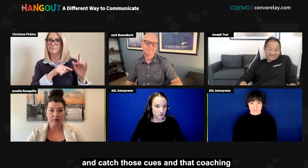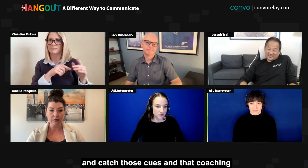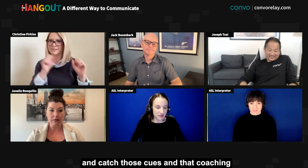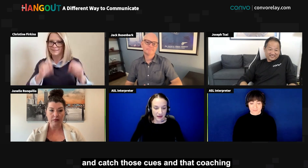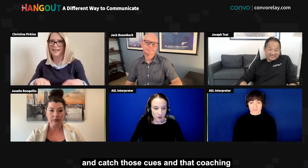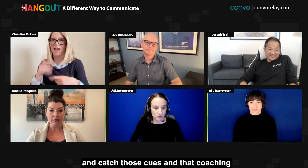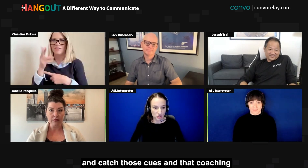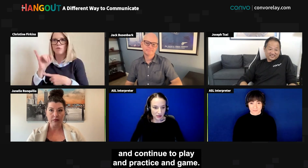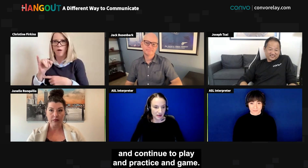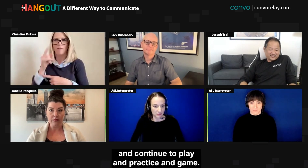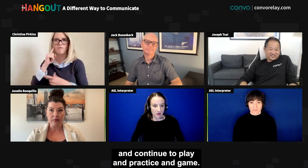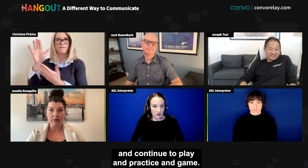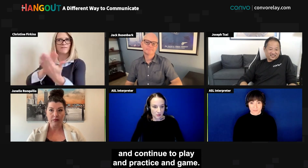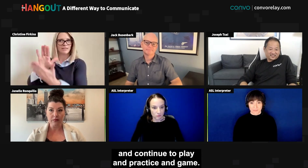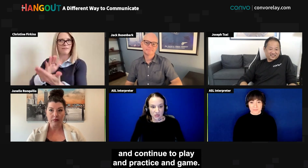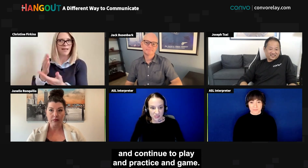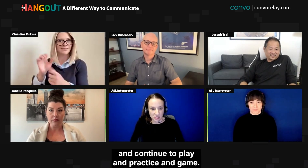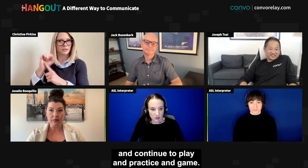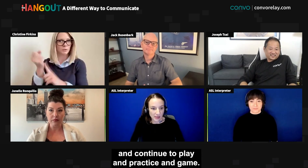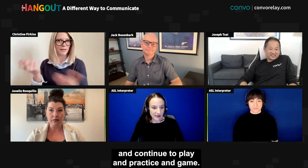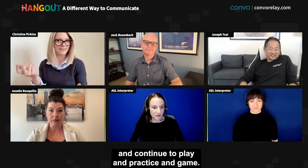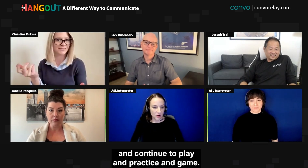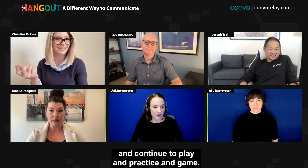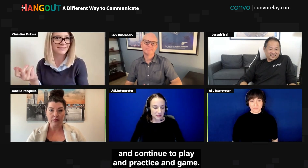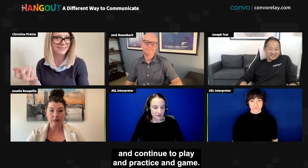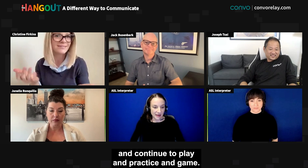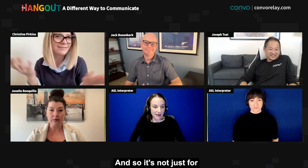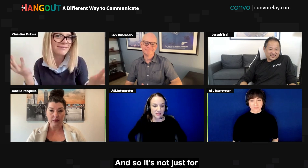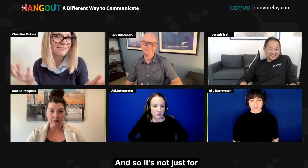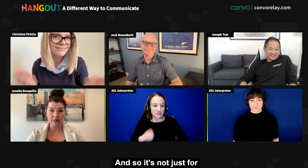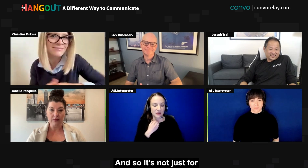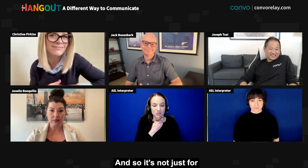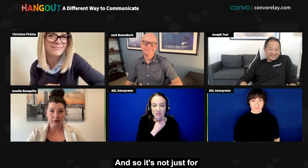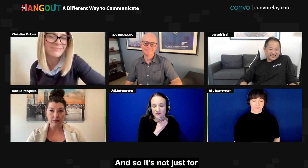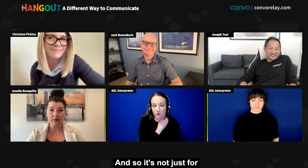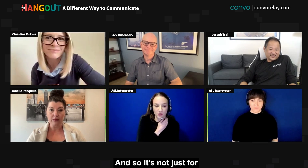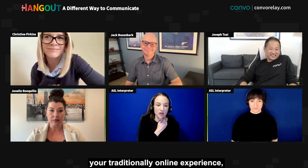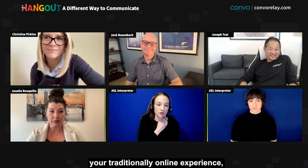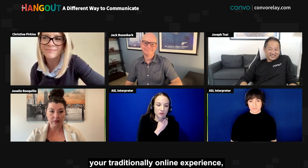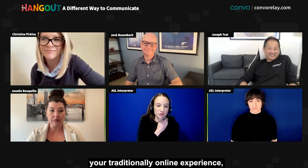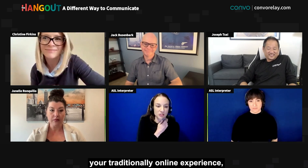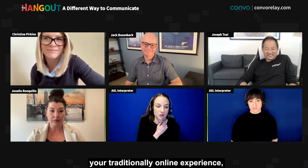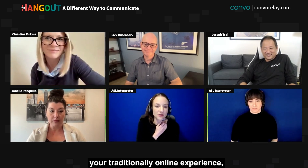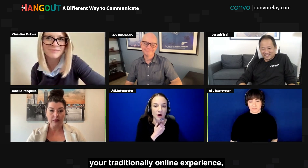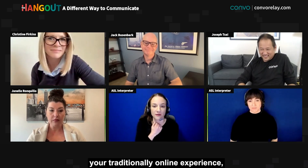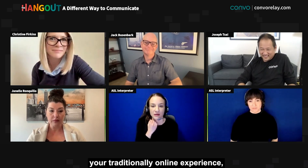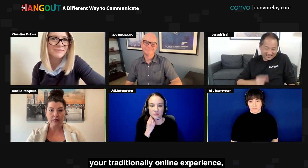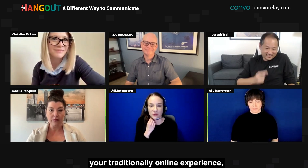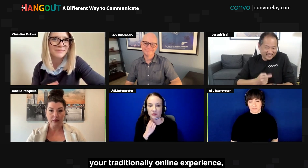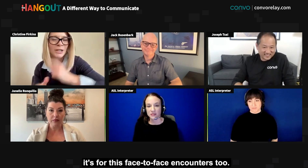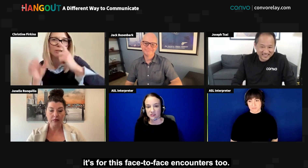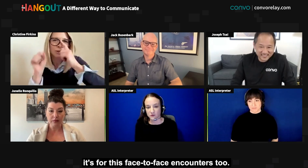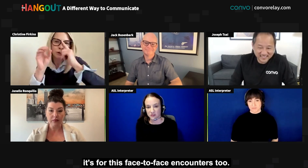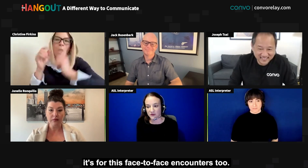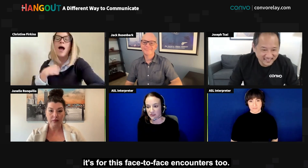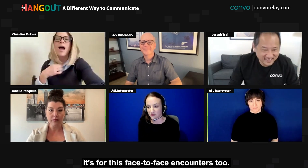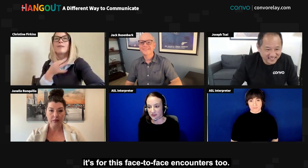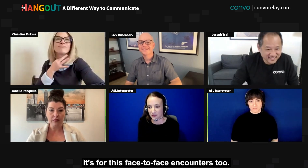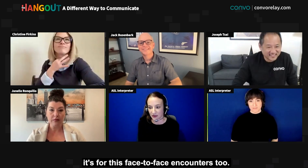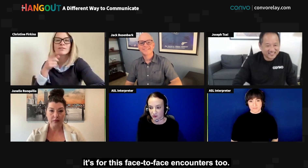cues and that coaching and continue to play in the practice and game. And so it's not just for your traditional online experience, it's for those face-to-face encounters